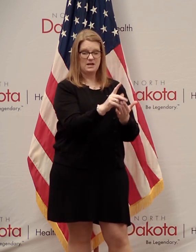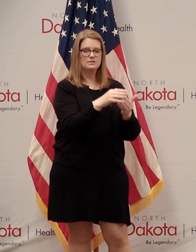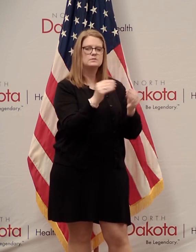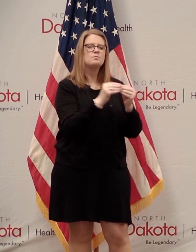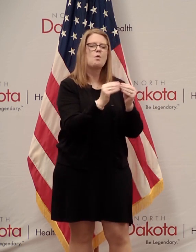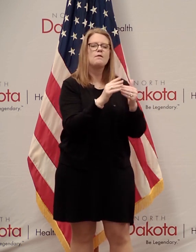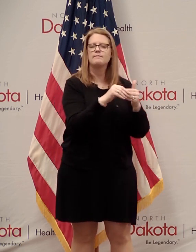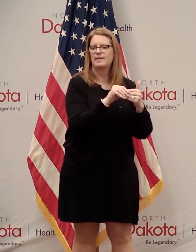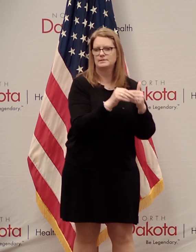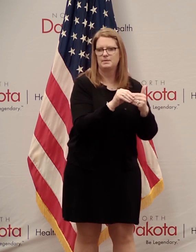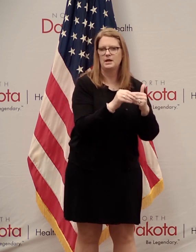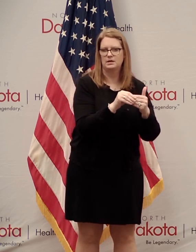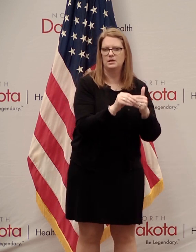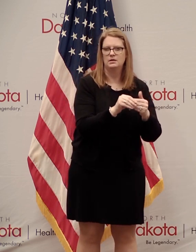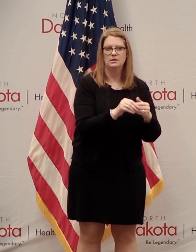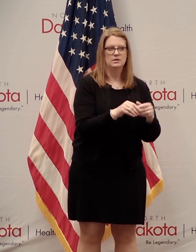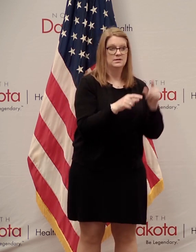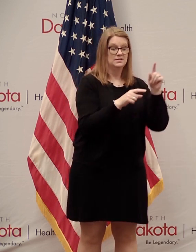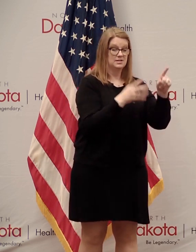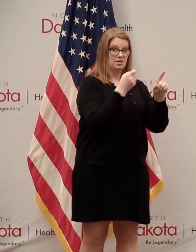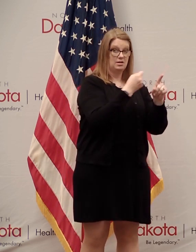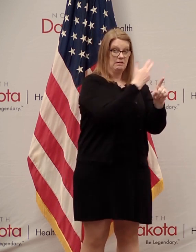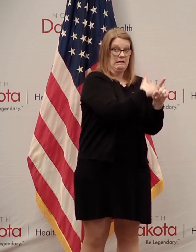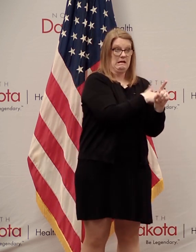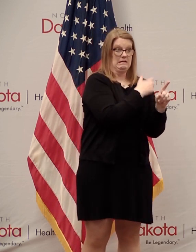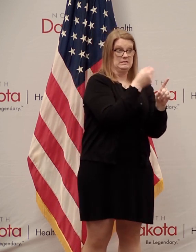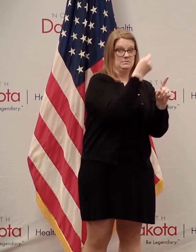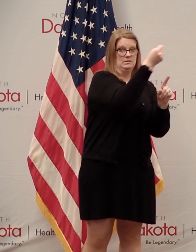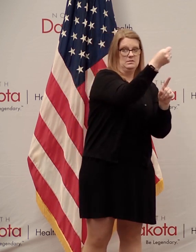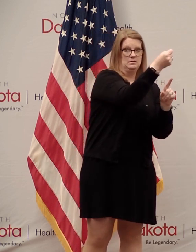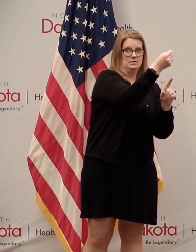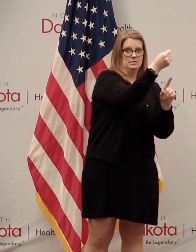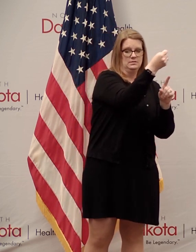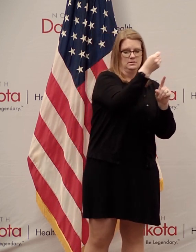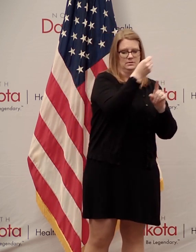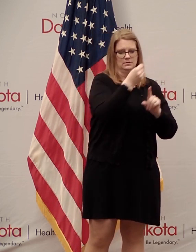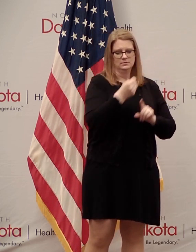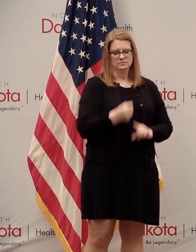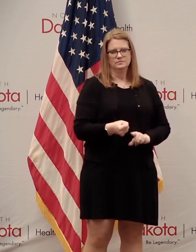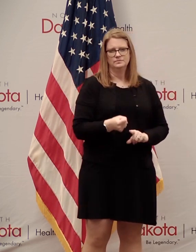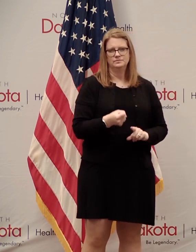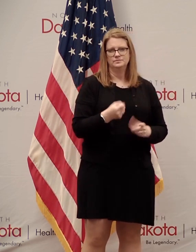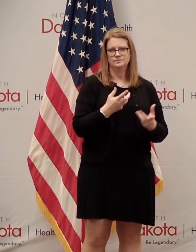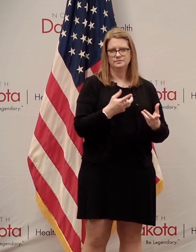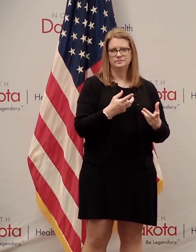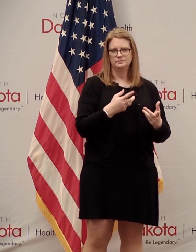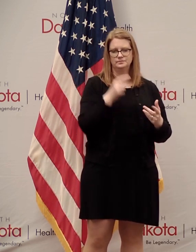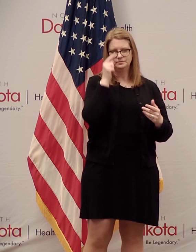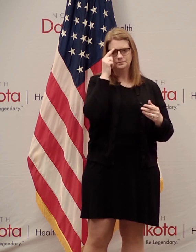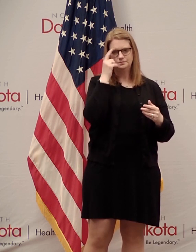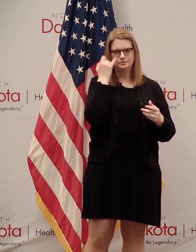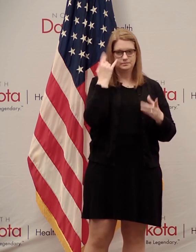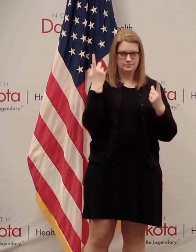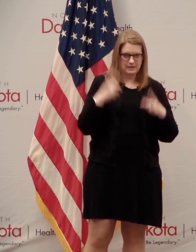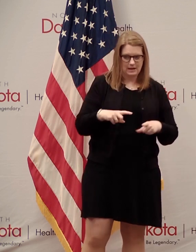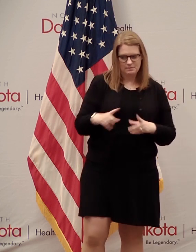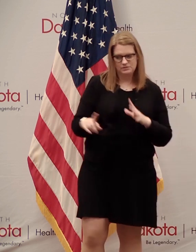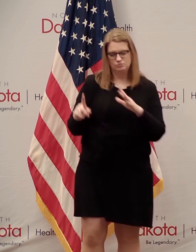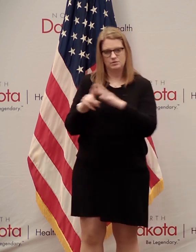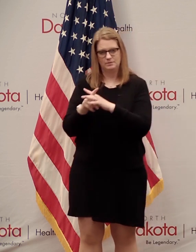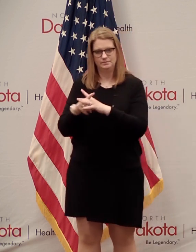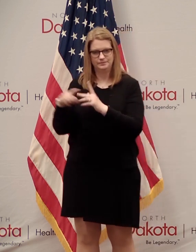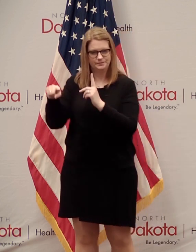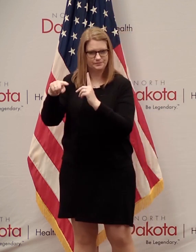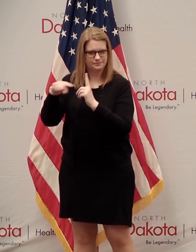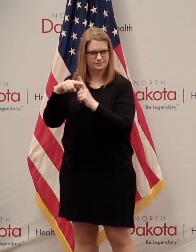about, again, the key thing here is isolation and saving lives. So if we have a positive in nursing home, how can